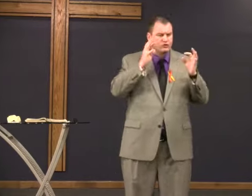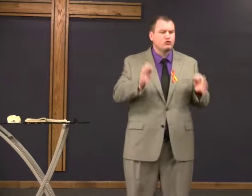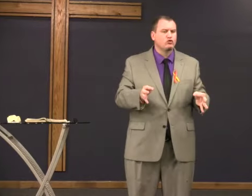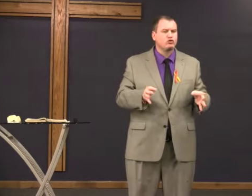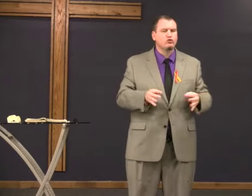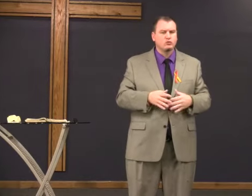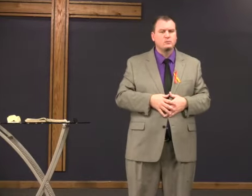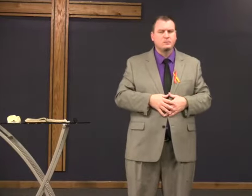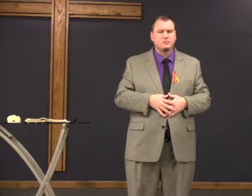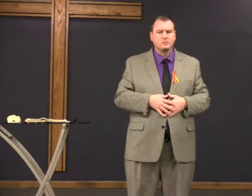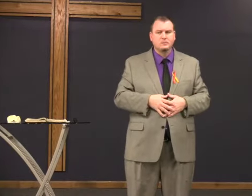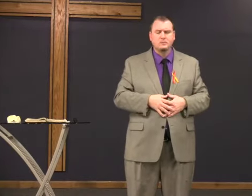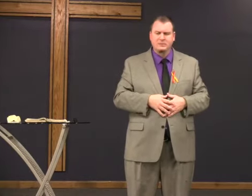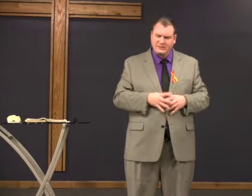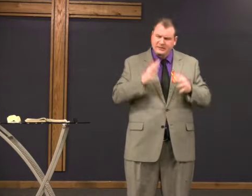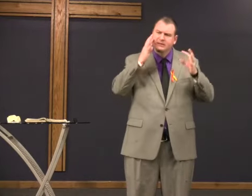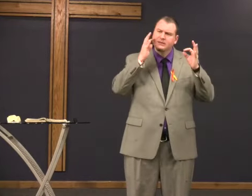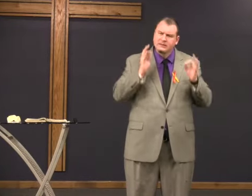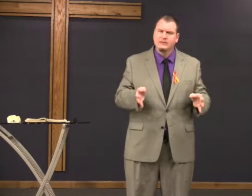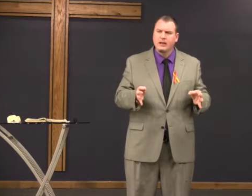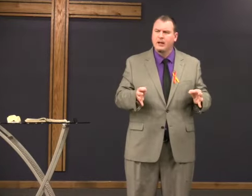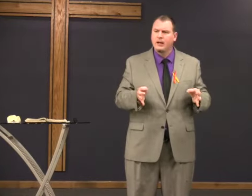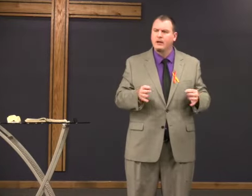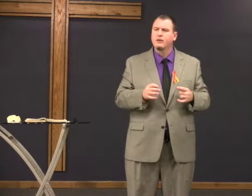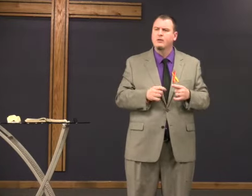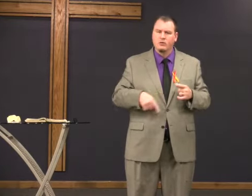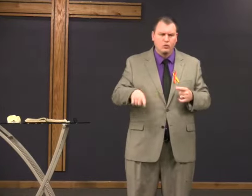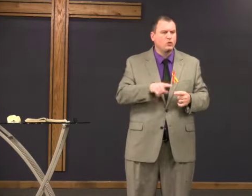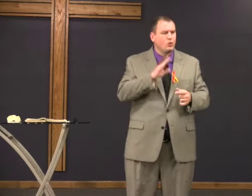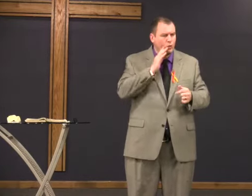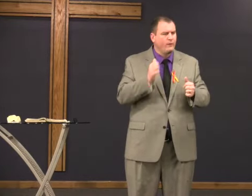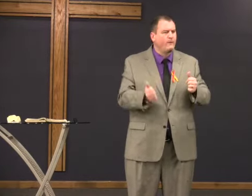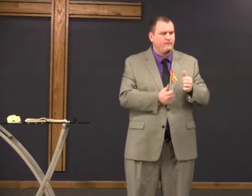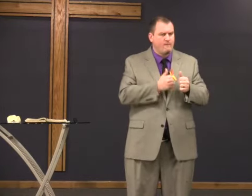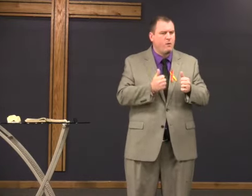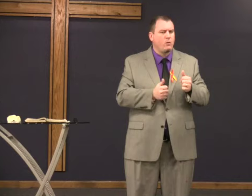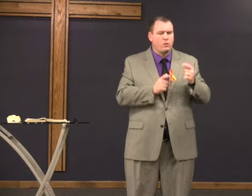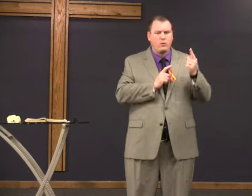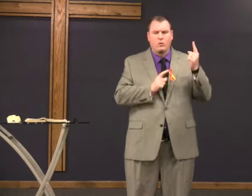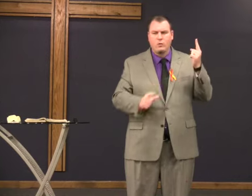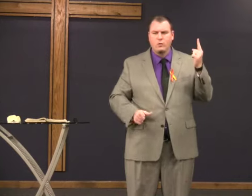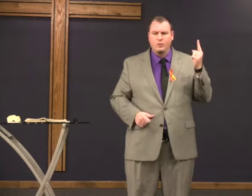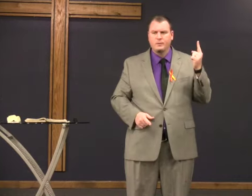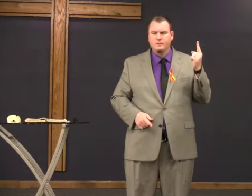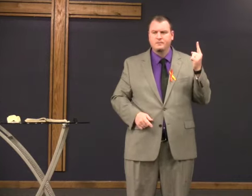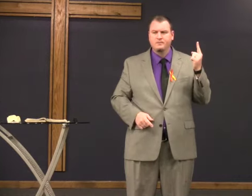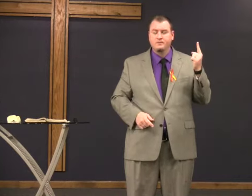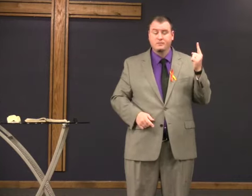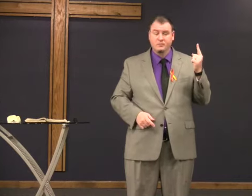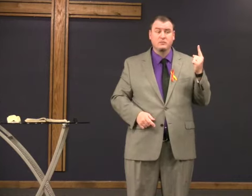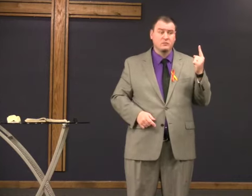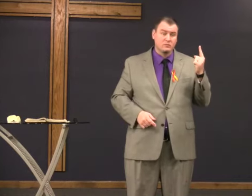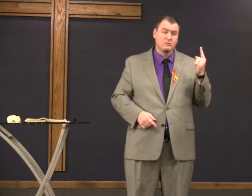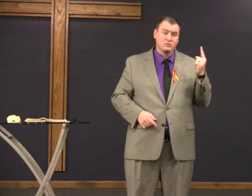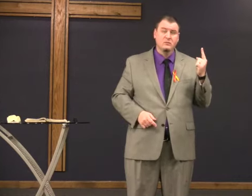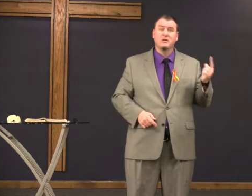challenge, I should say, to make the decision. Will you follow the